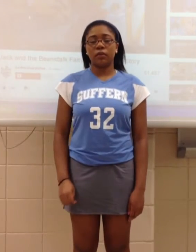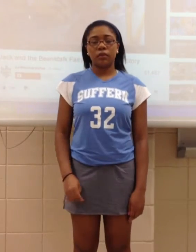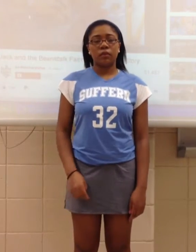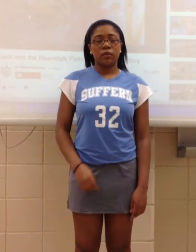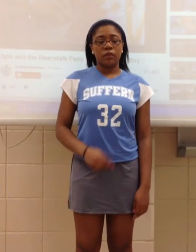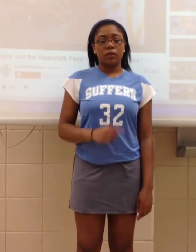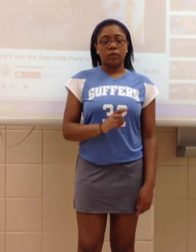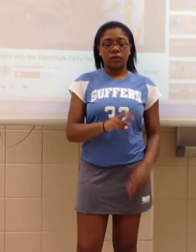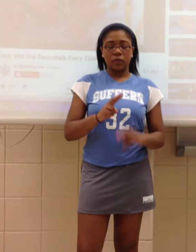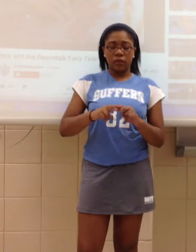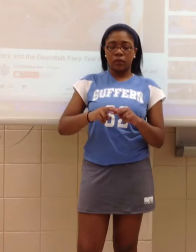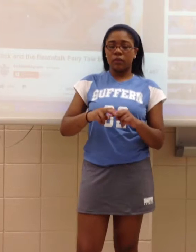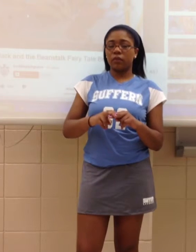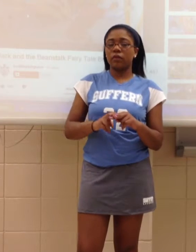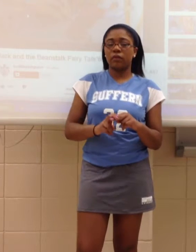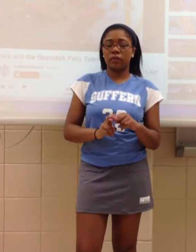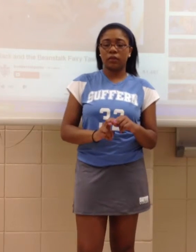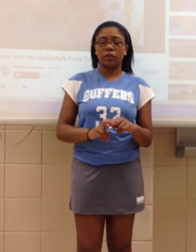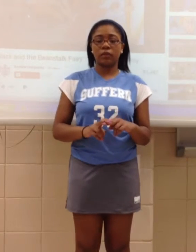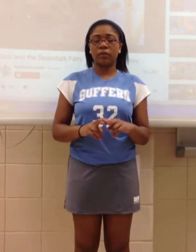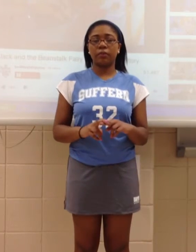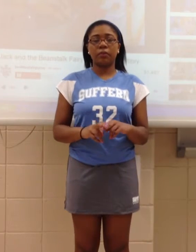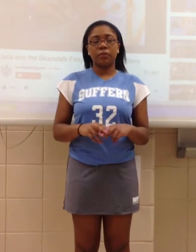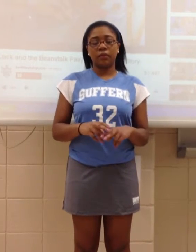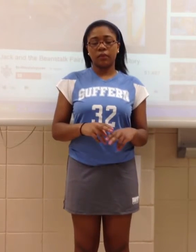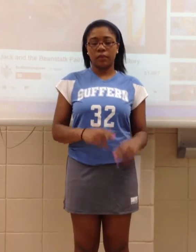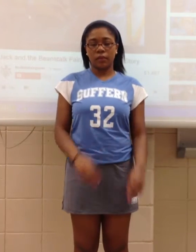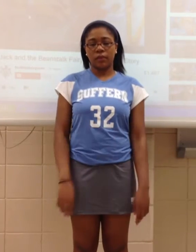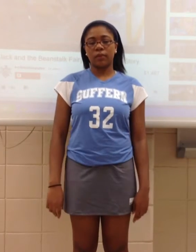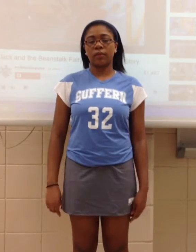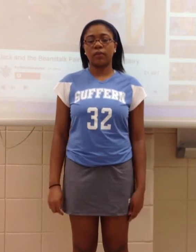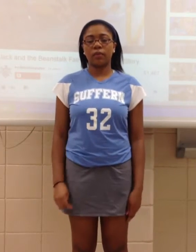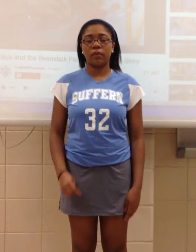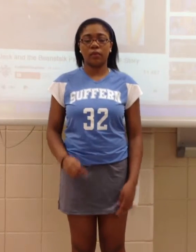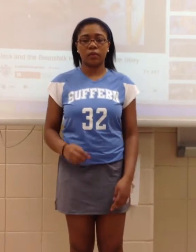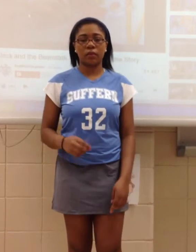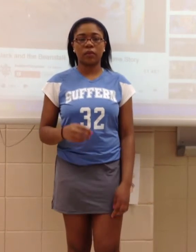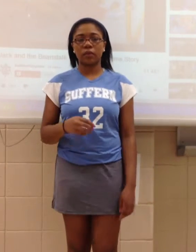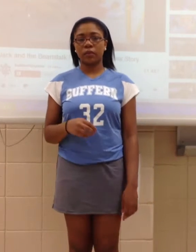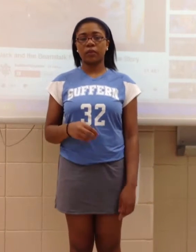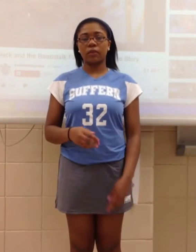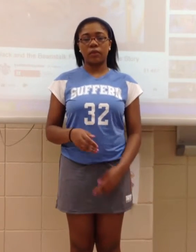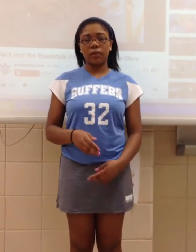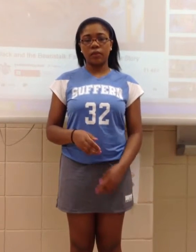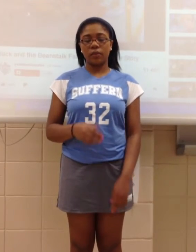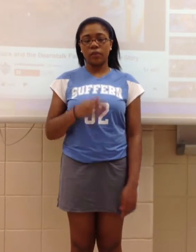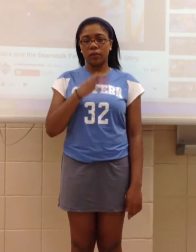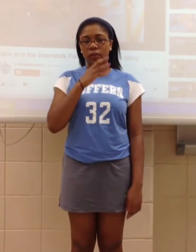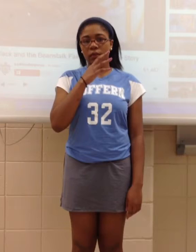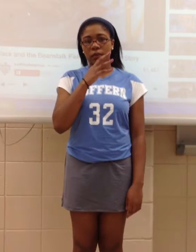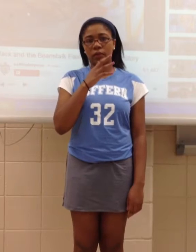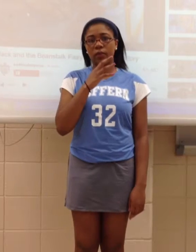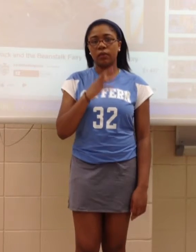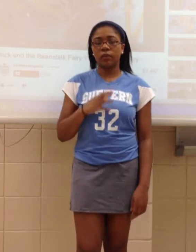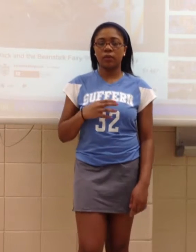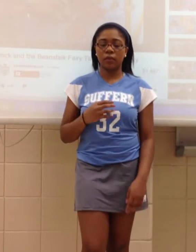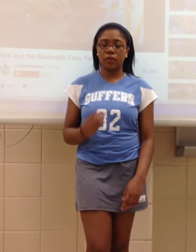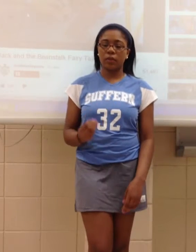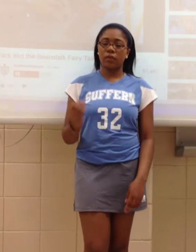sat down in his chair with a thump that rattled the kitchen door and called for his wife to bring him his magic harp. Jack watched as